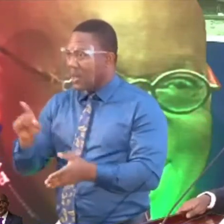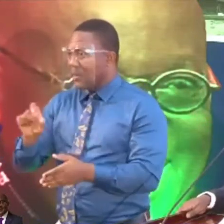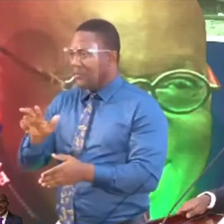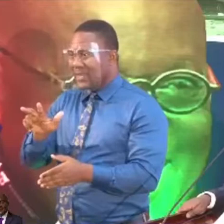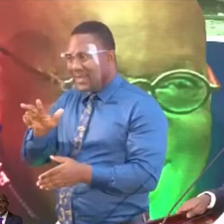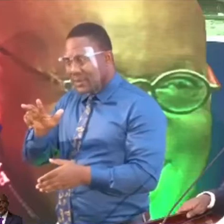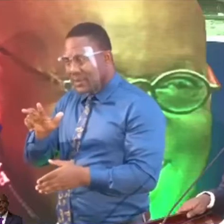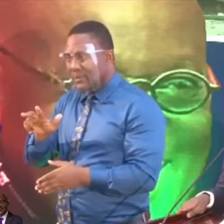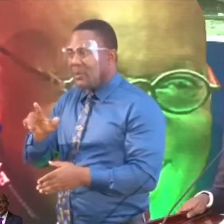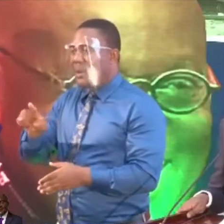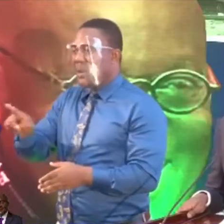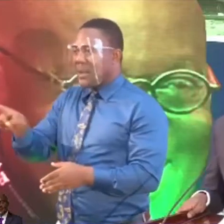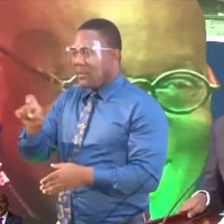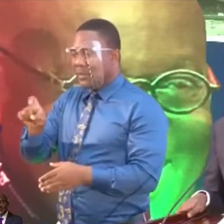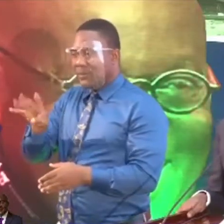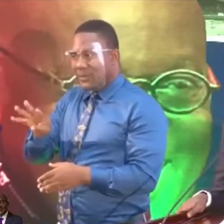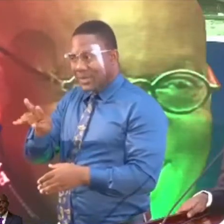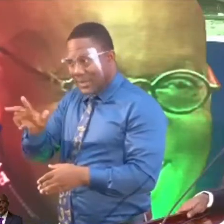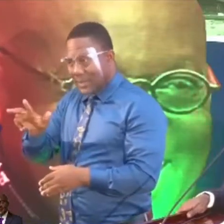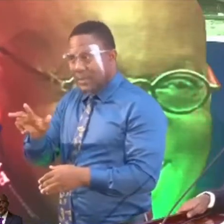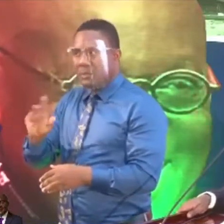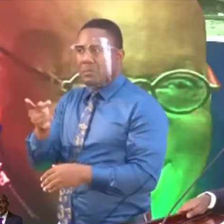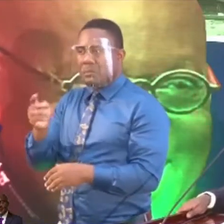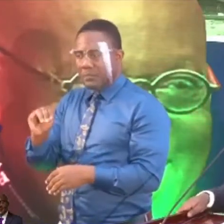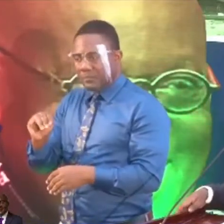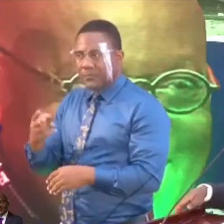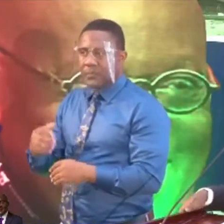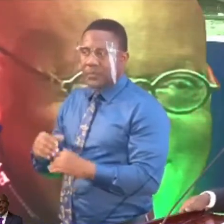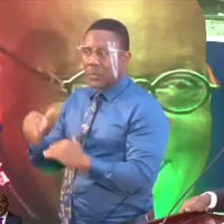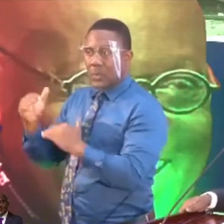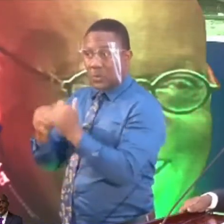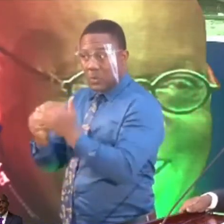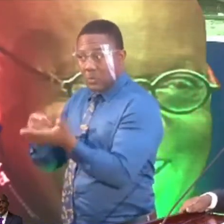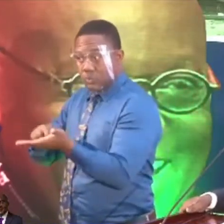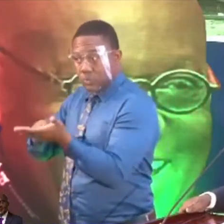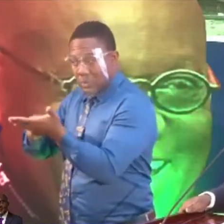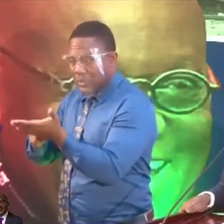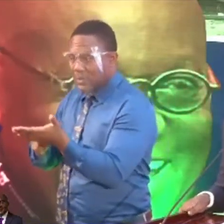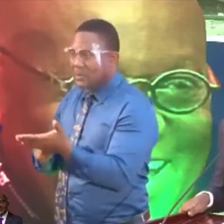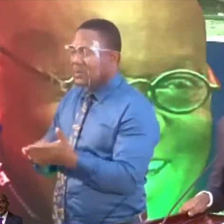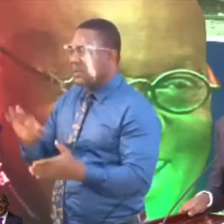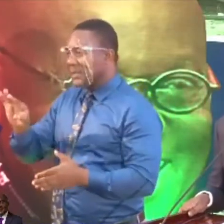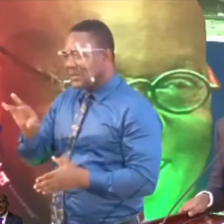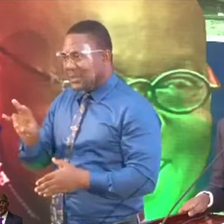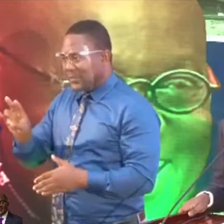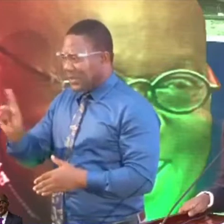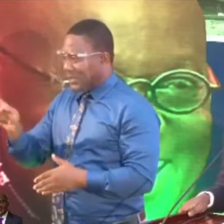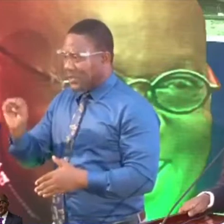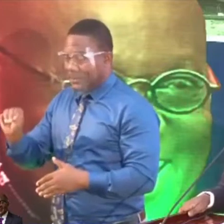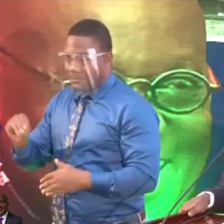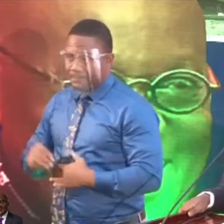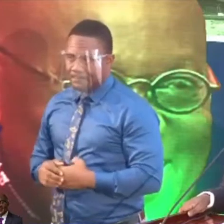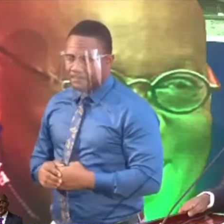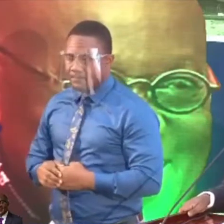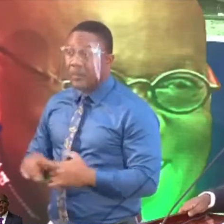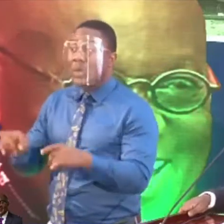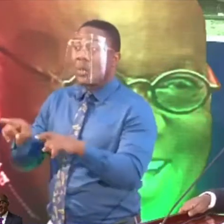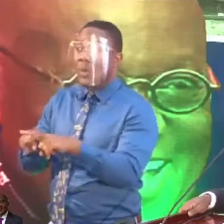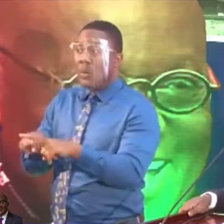kilometers, reconstructing 97 kilometers. We are also constructing